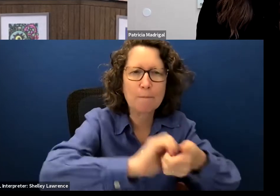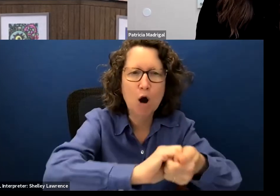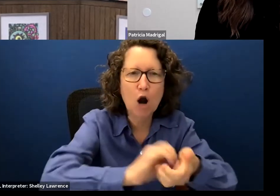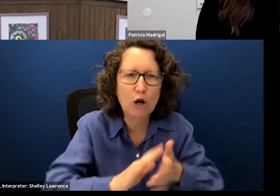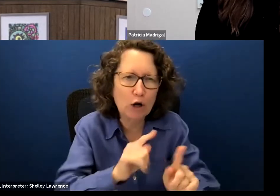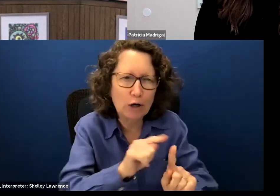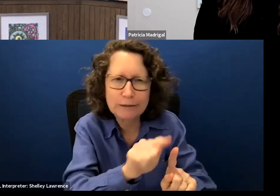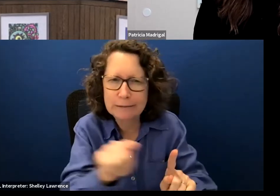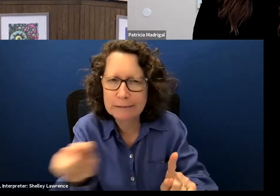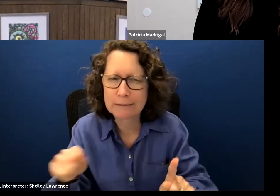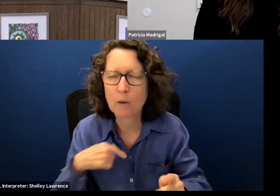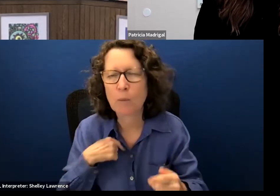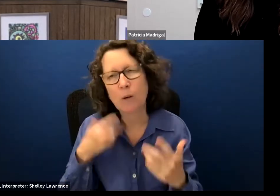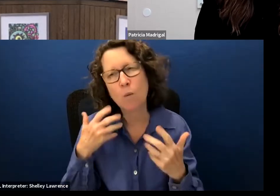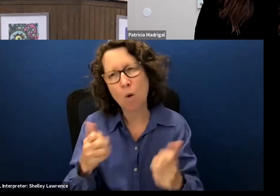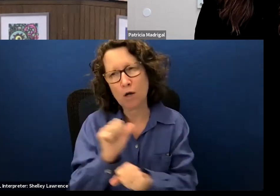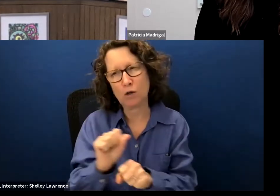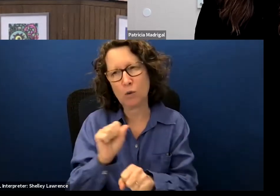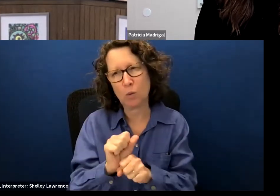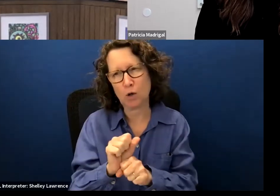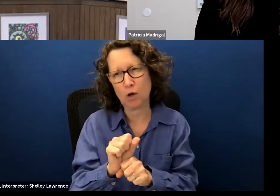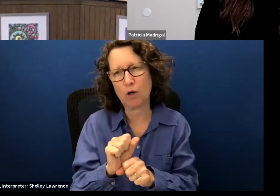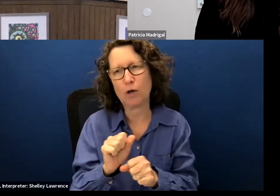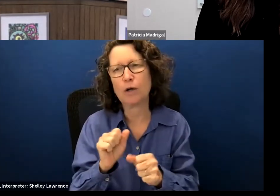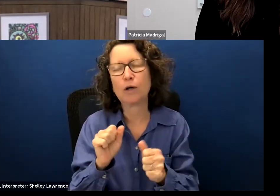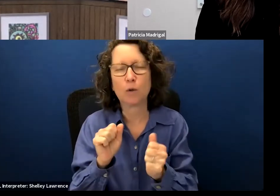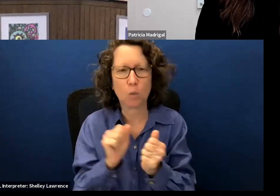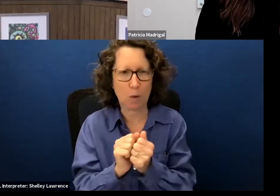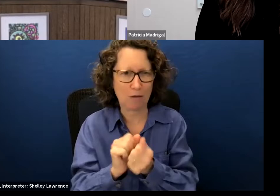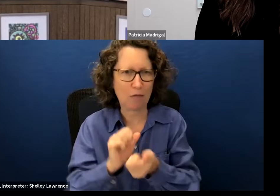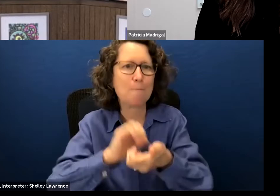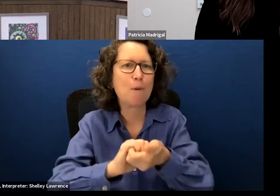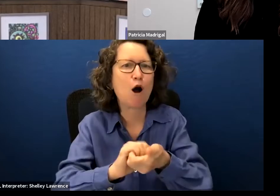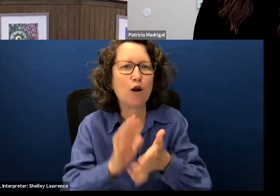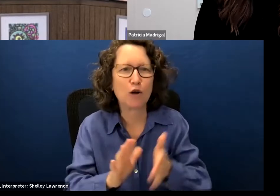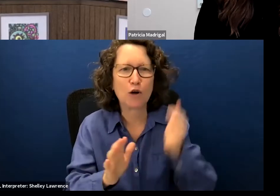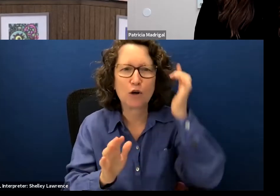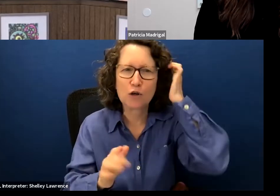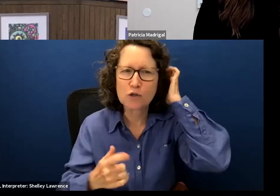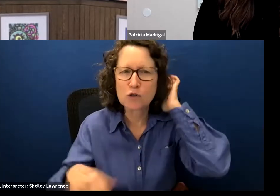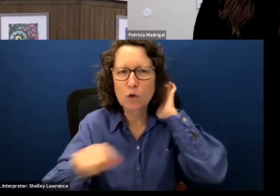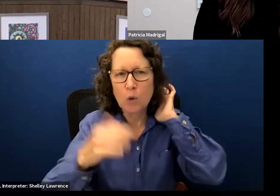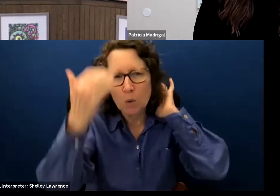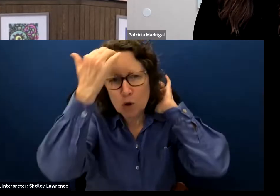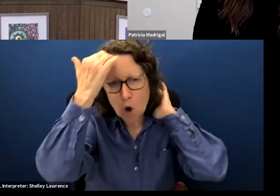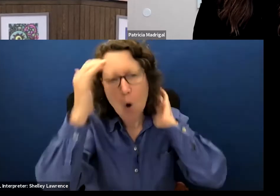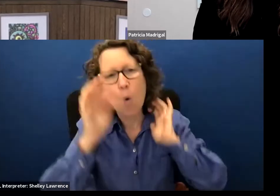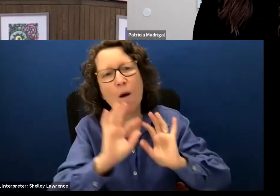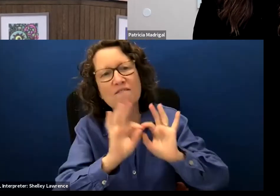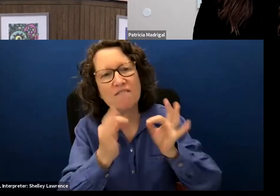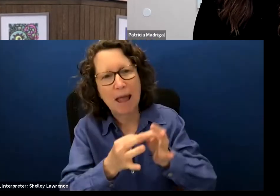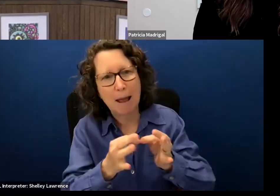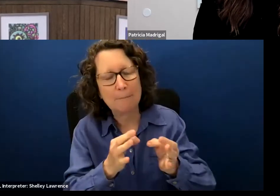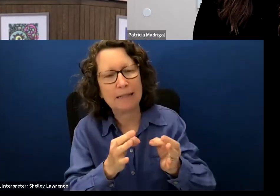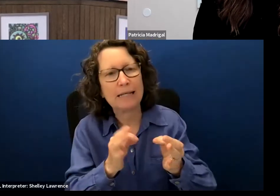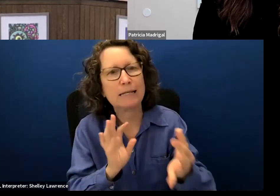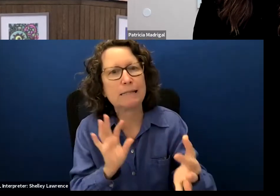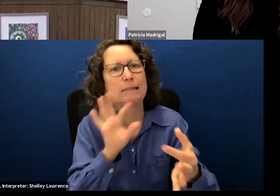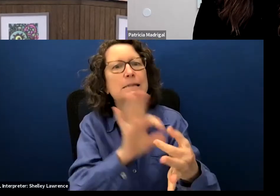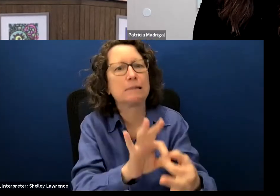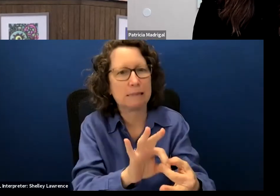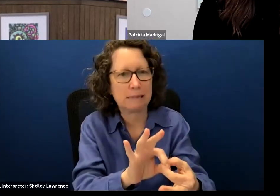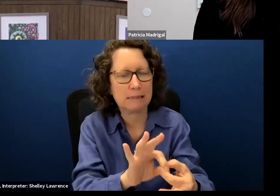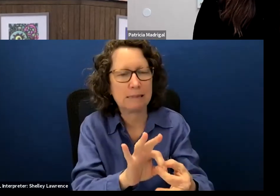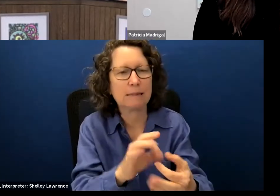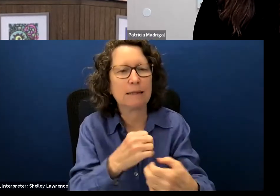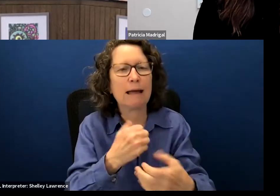we really want to work with partners who know families and can make that help us make